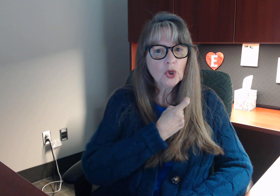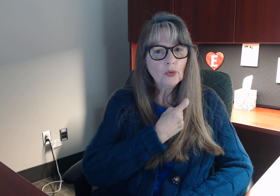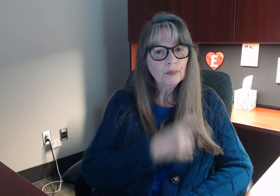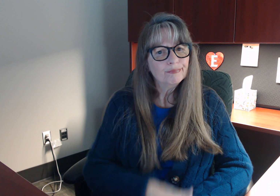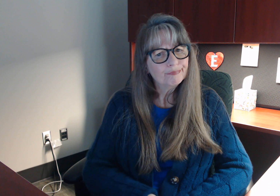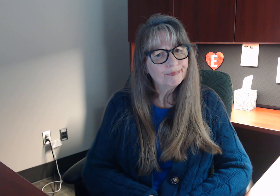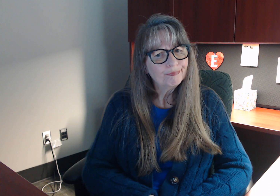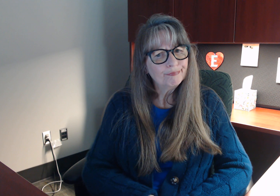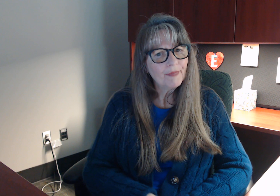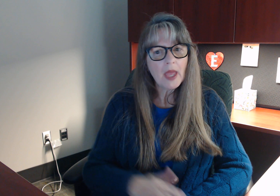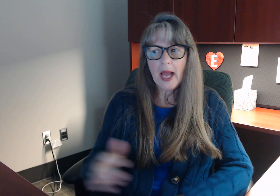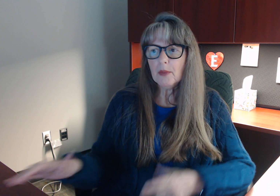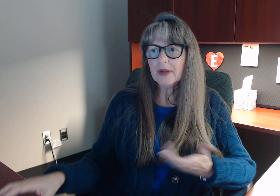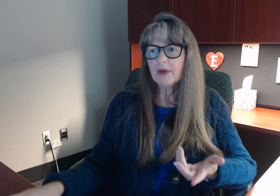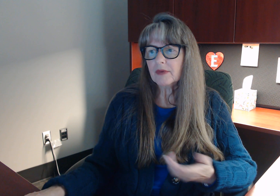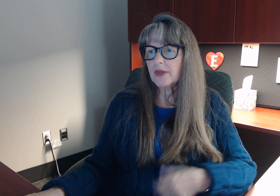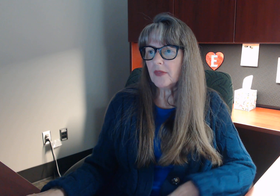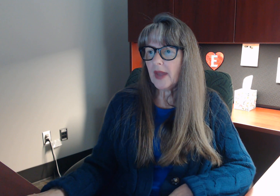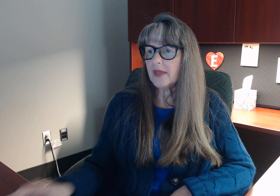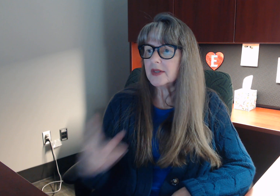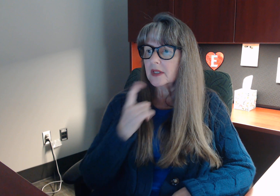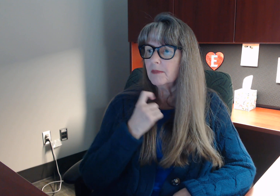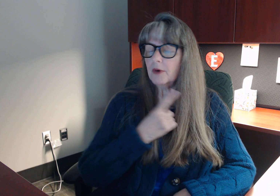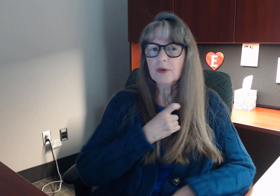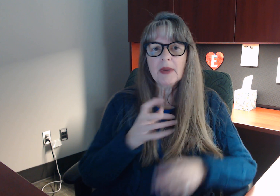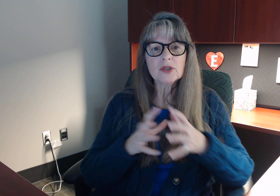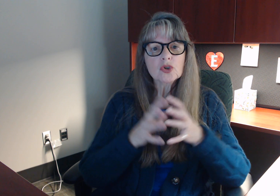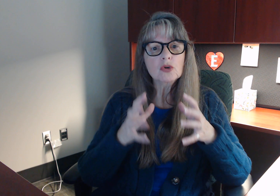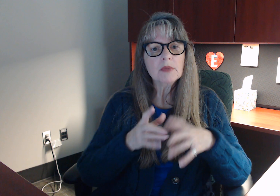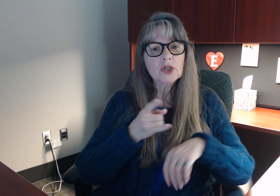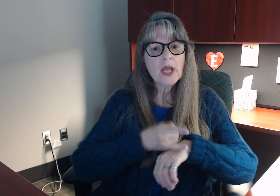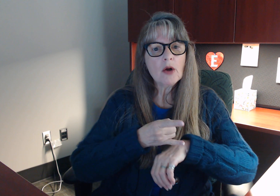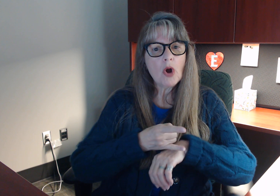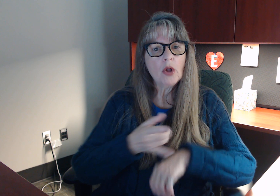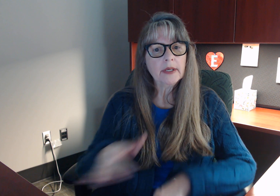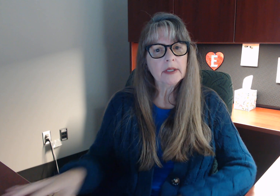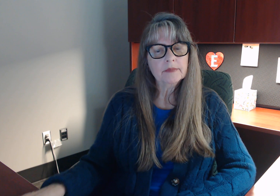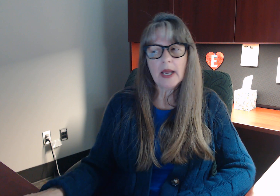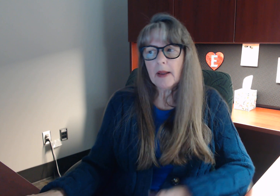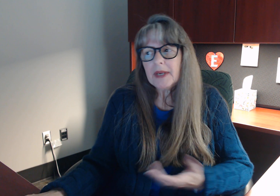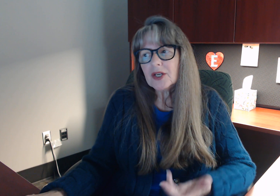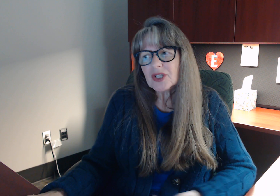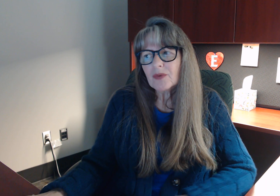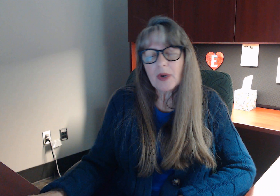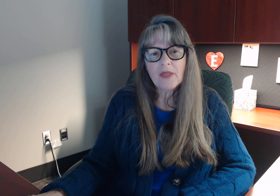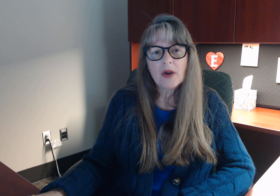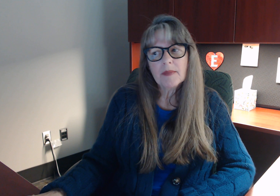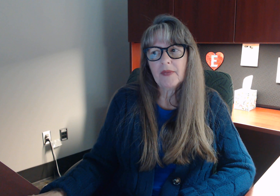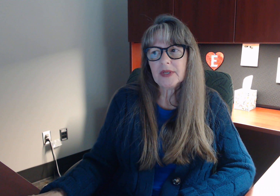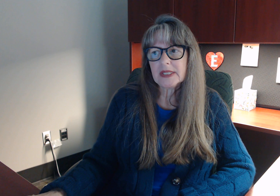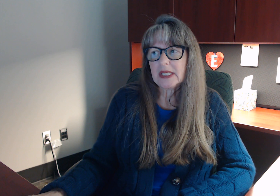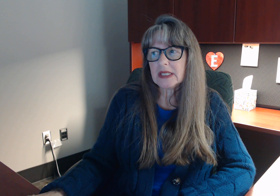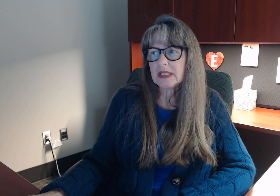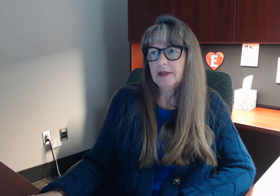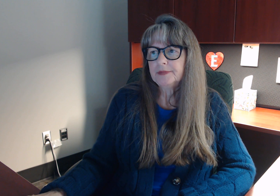perfume. I would have never thought that. They said that perfume has too much alcohol in it. I mean, I just never would have thought about these things.